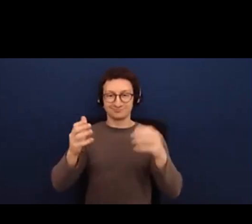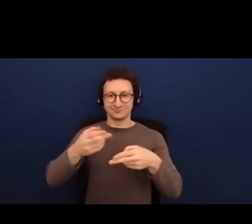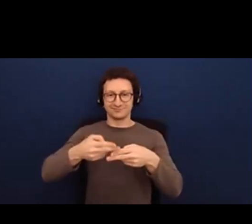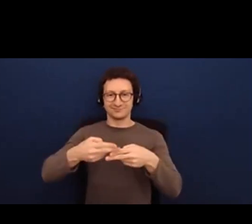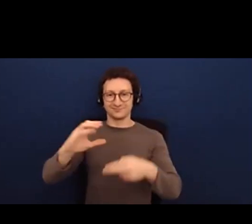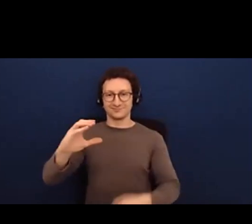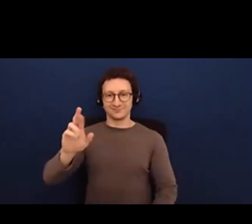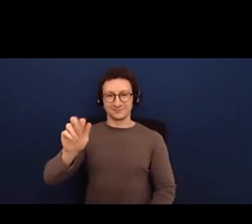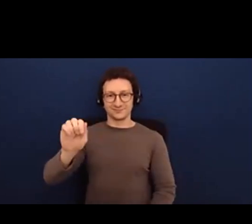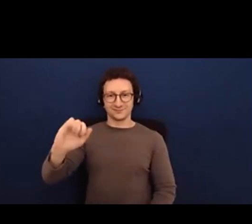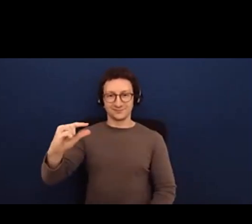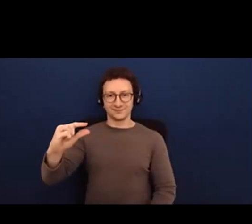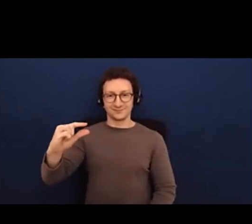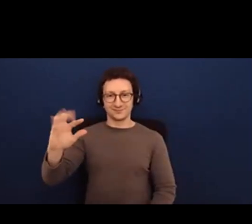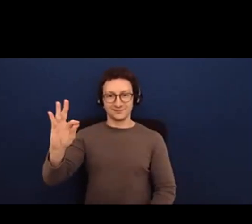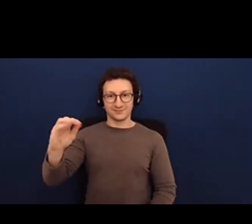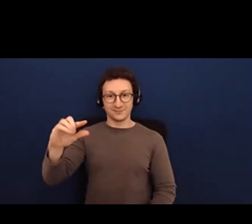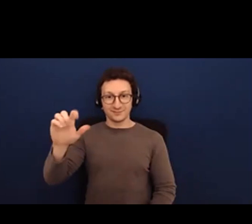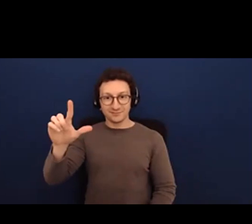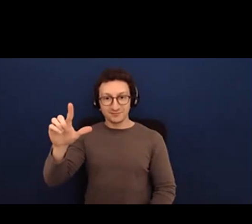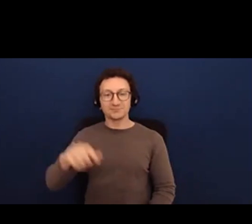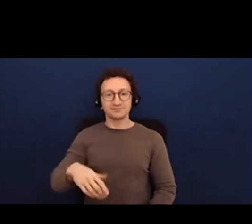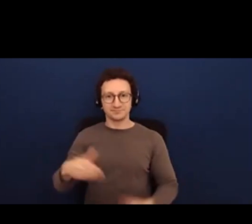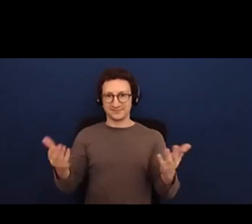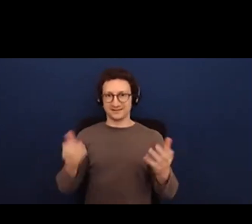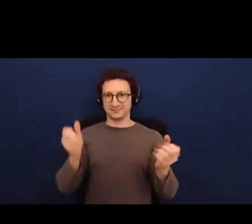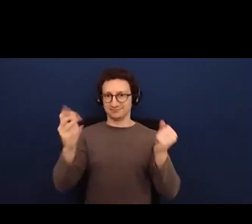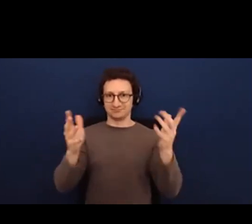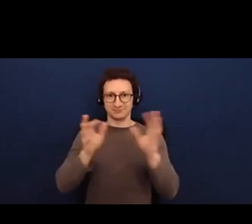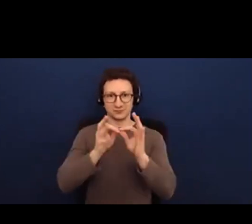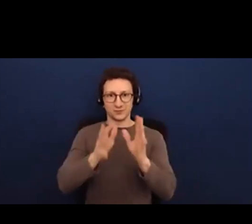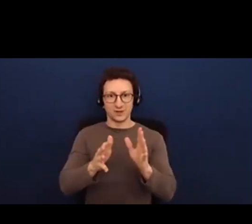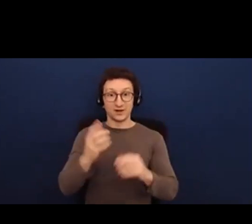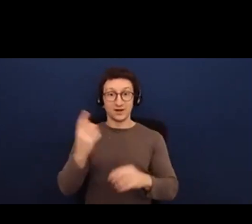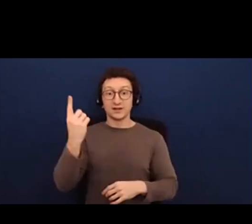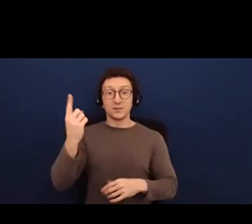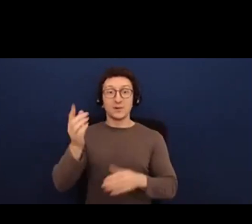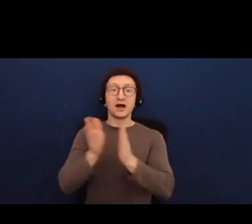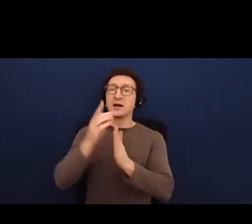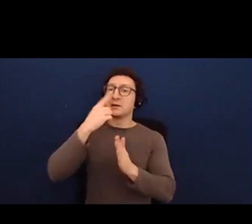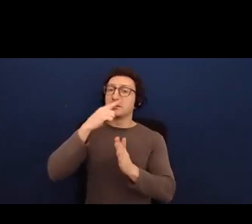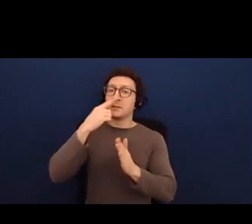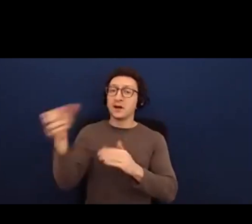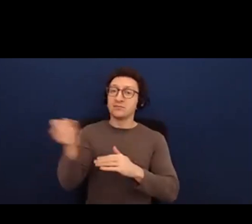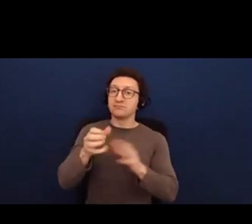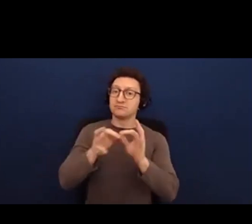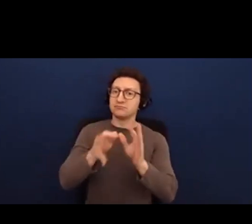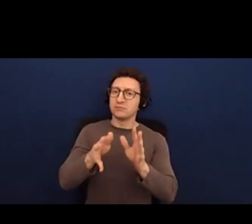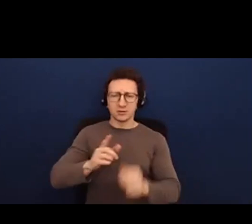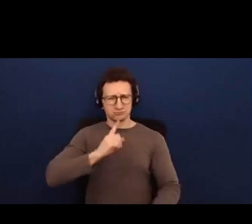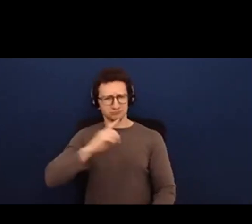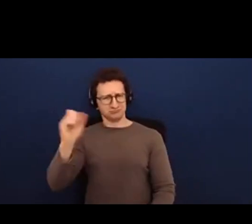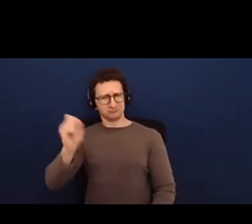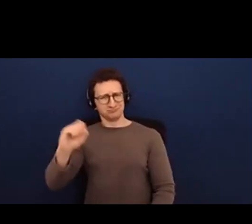Fogel. We got requests for this service, and we're happy to do it. And it